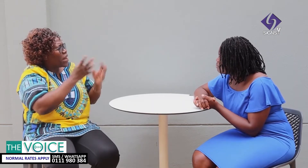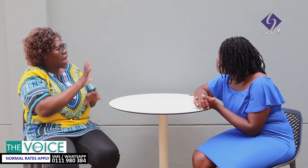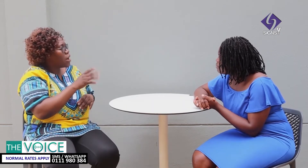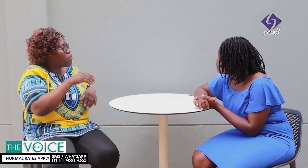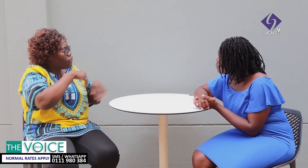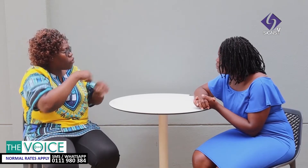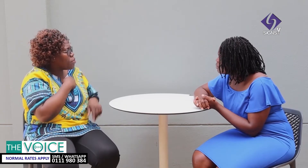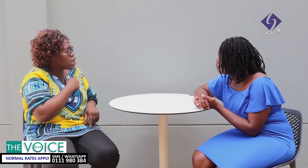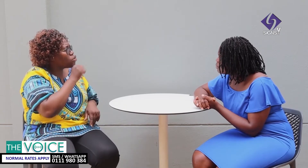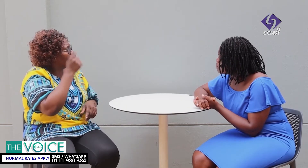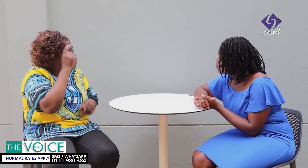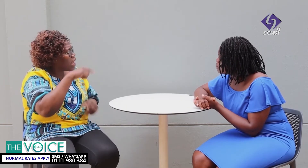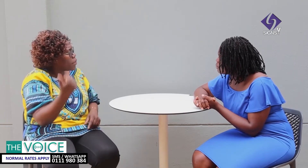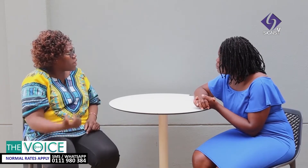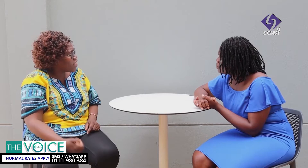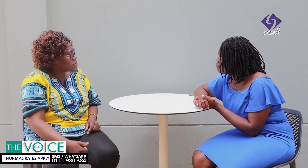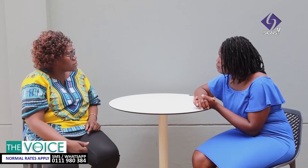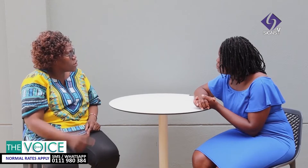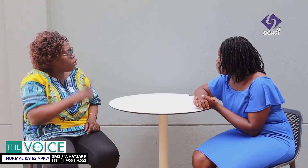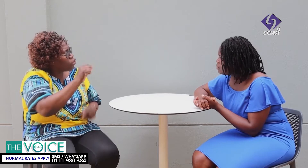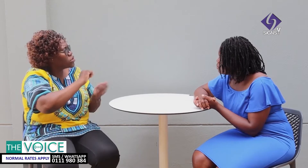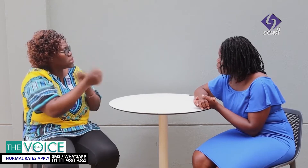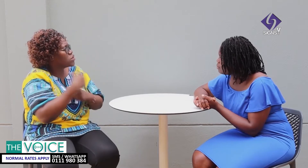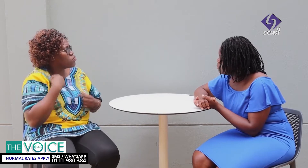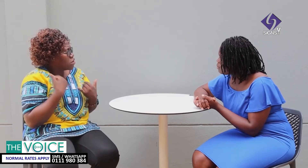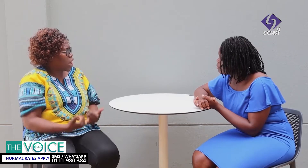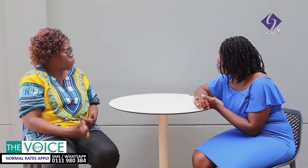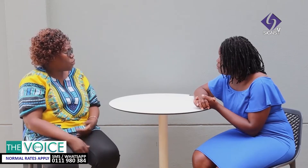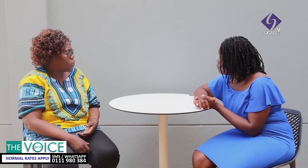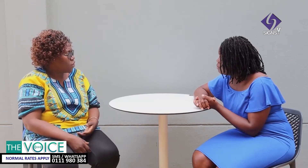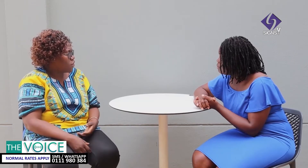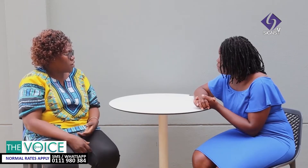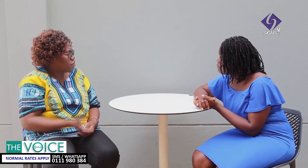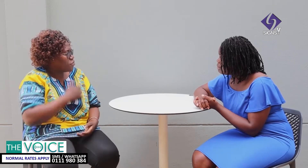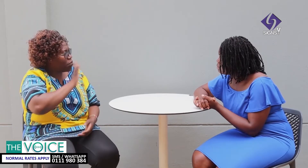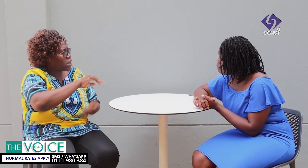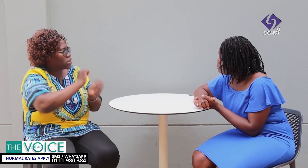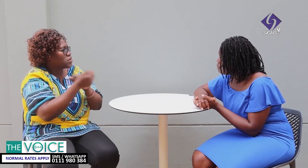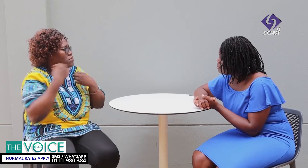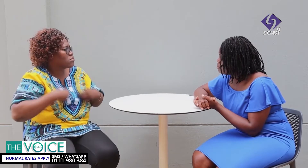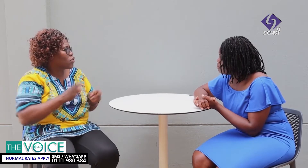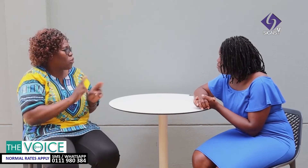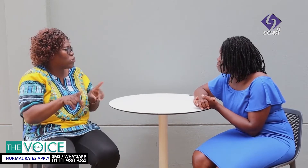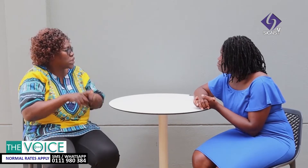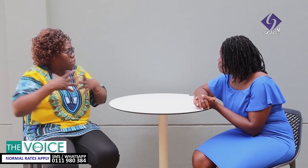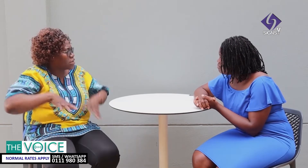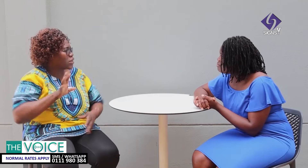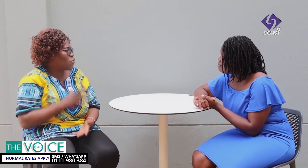really struggling so much. So I finally decided to escape, and that's how I ran and went to Mombasa.